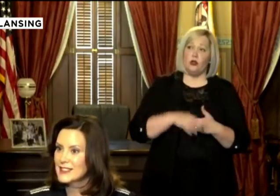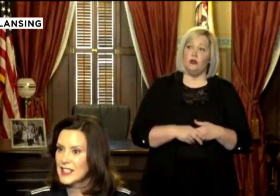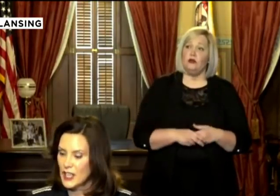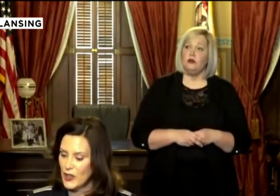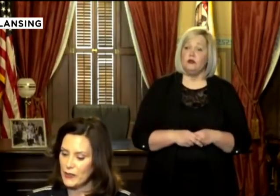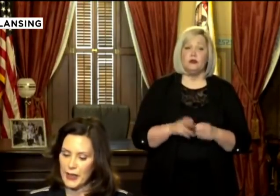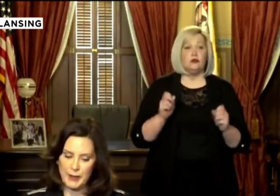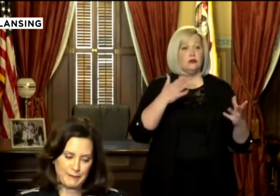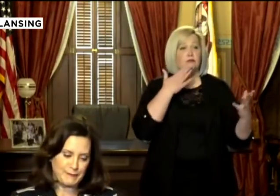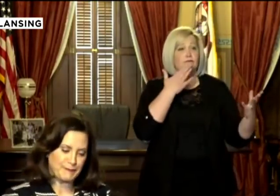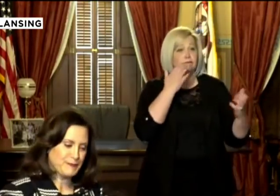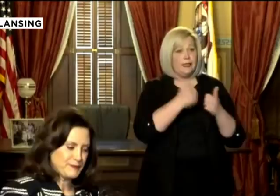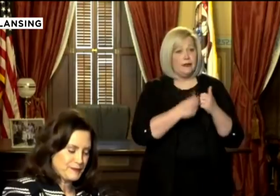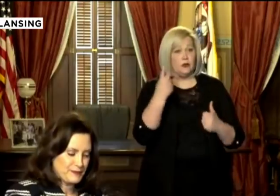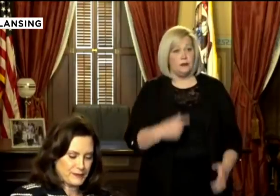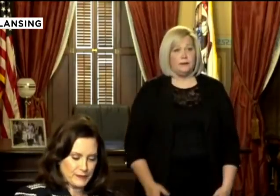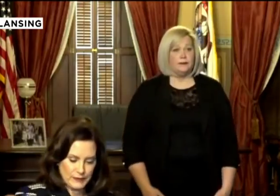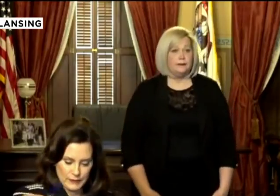All right. Thank you. Thank you, everybody.